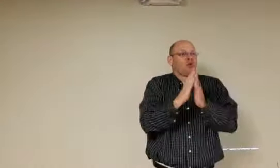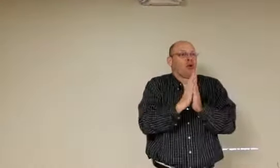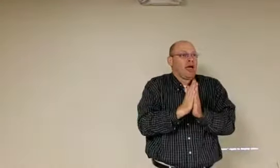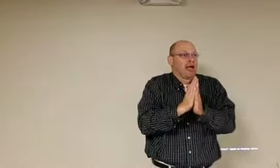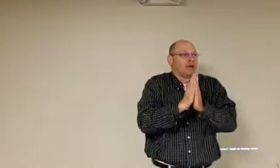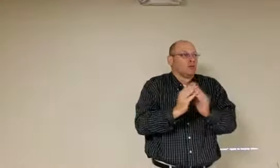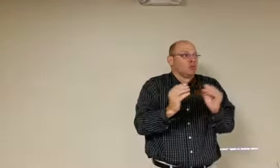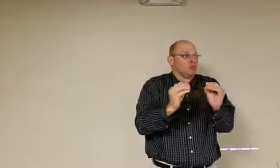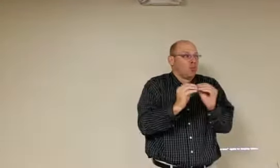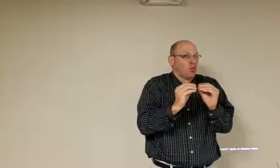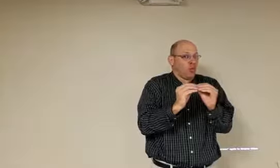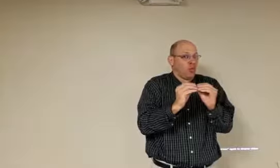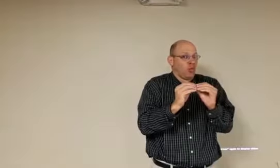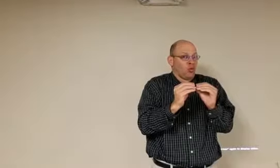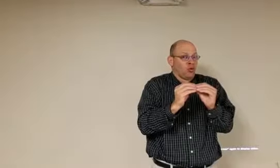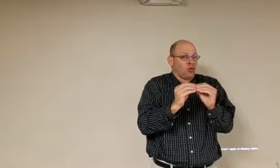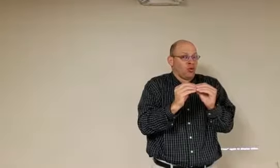we must pray more.